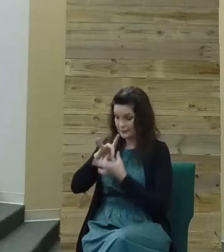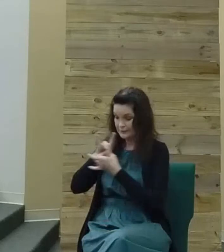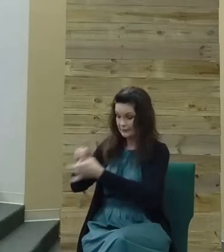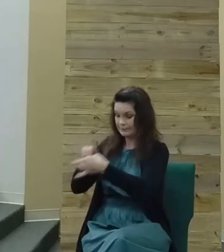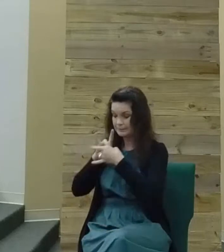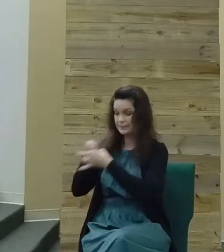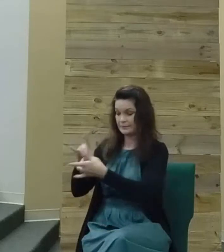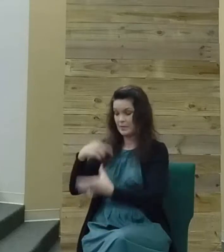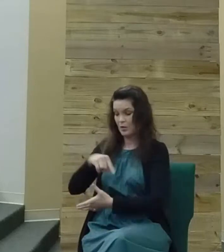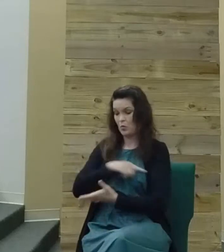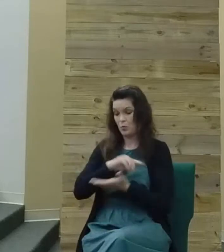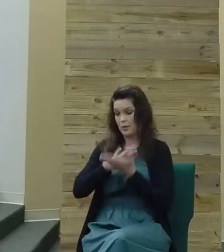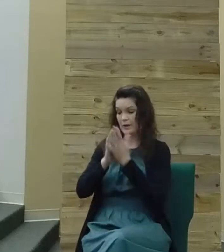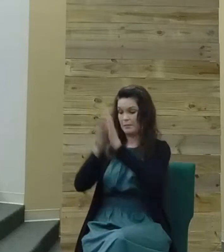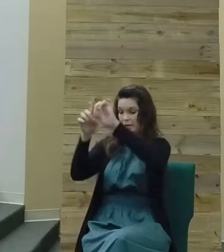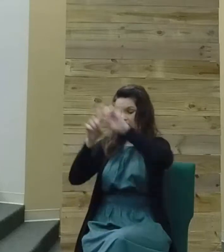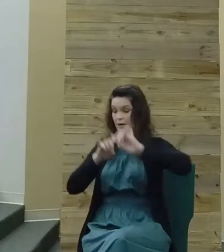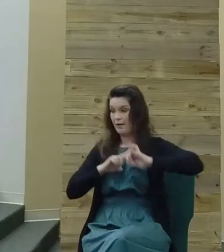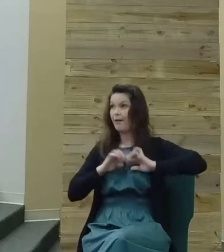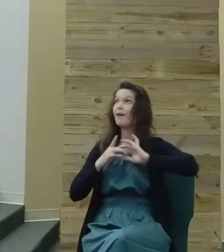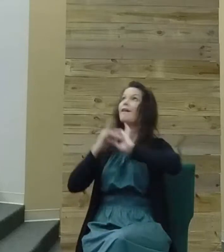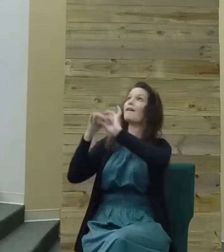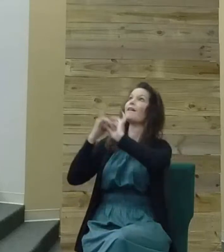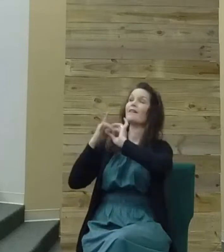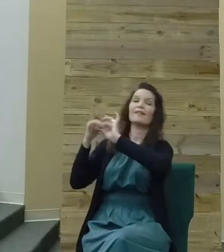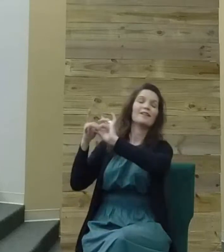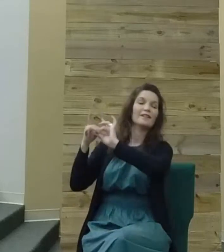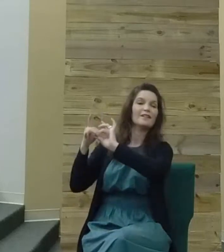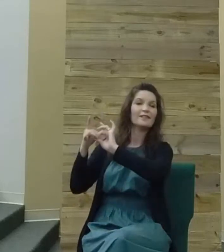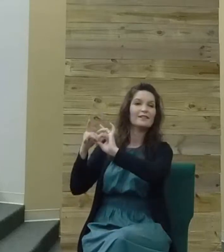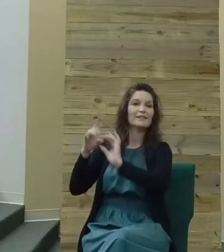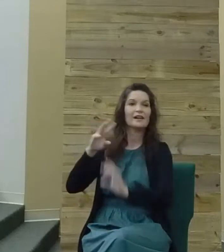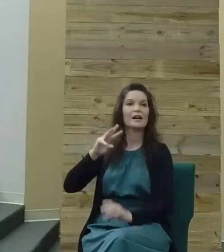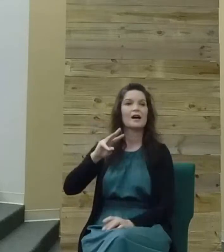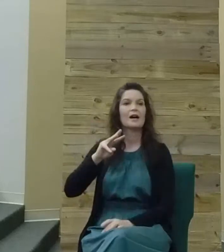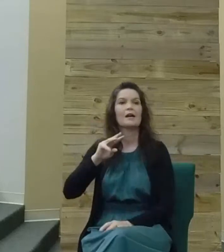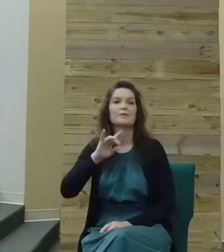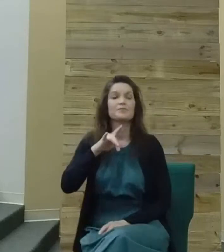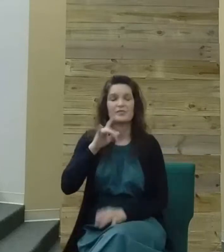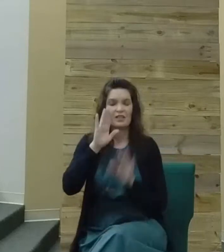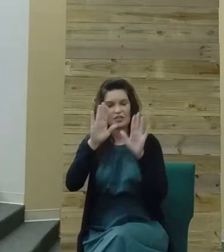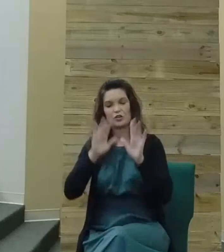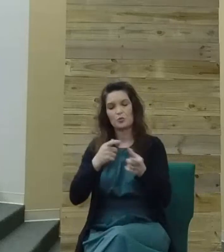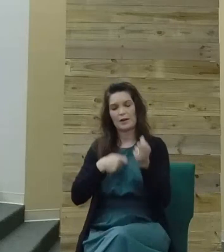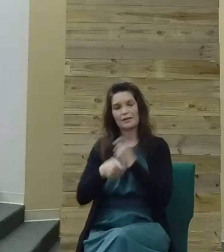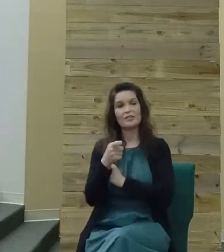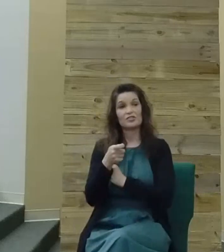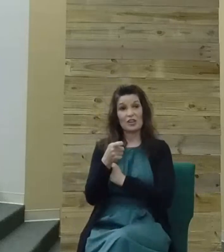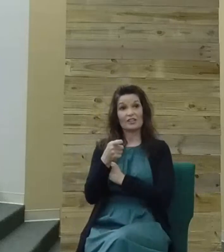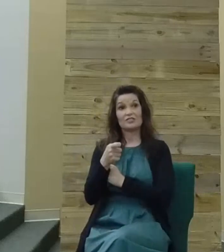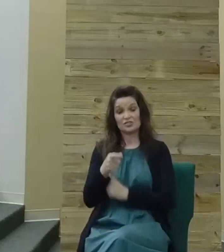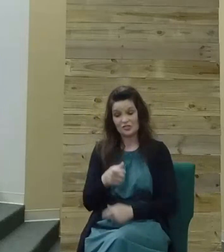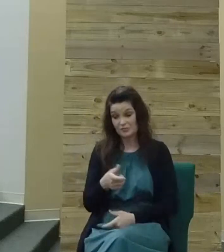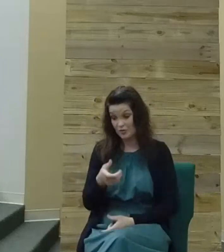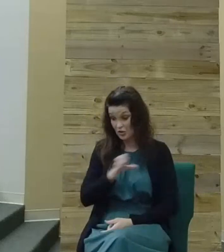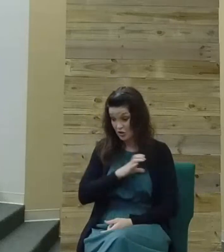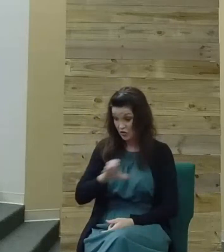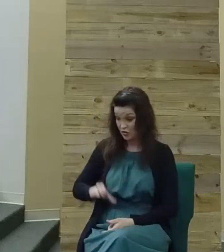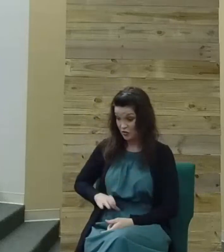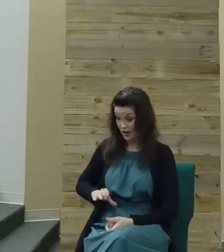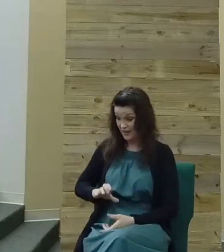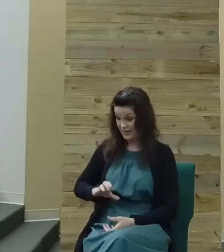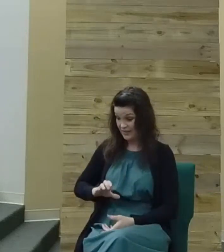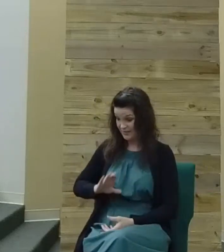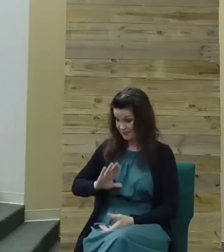in him, in Christ, we might become the righteousness of God. Martin Luther called this the great exchange. Christ got